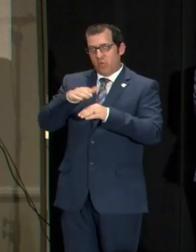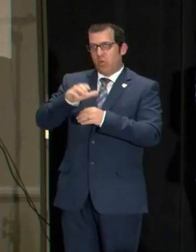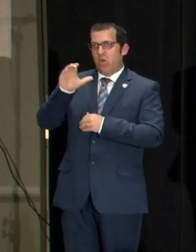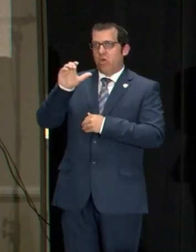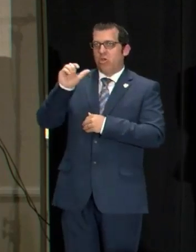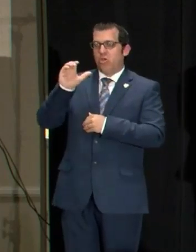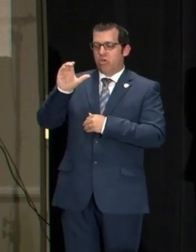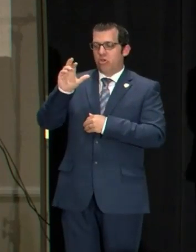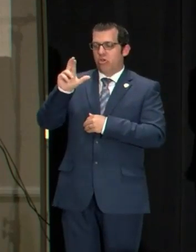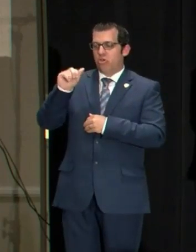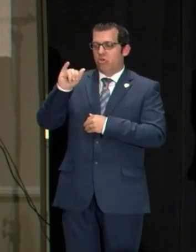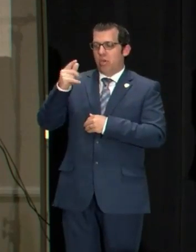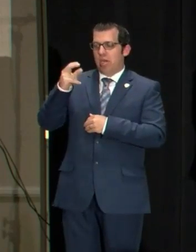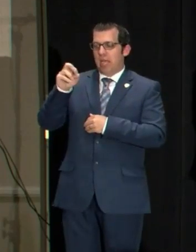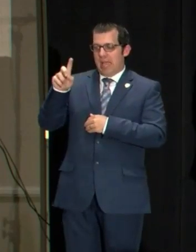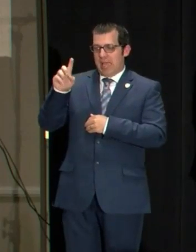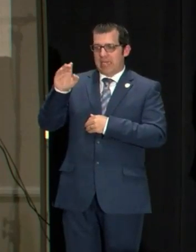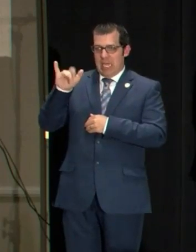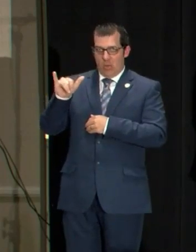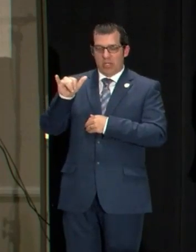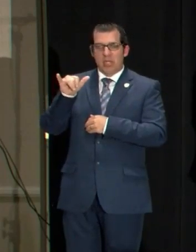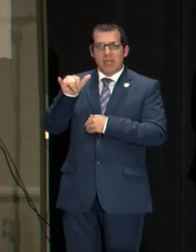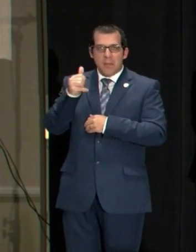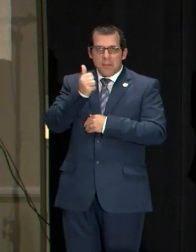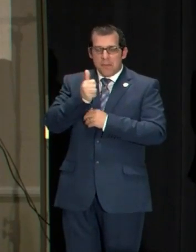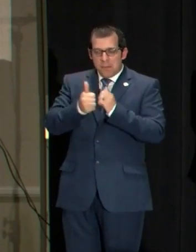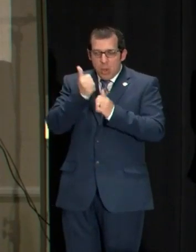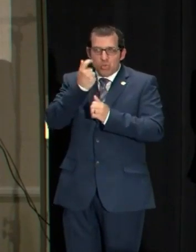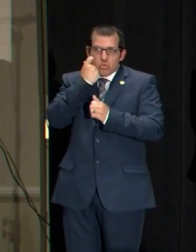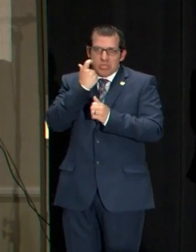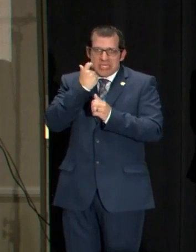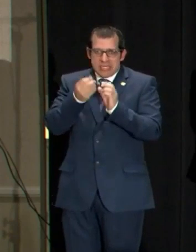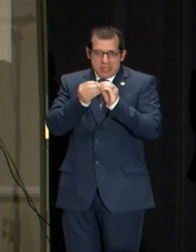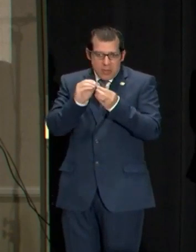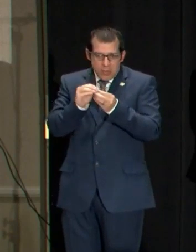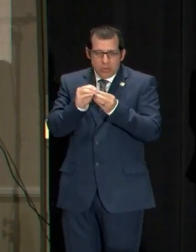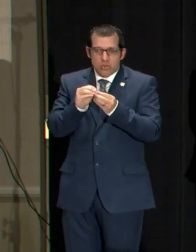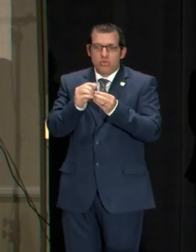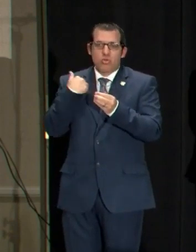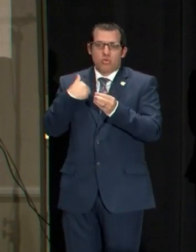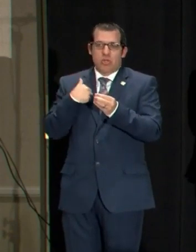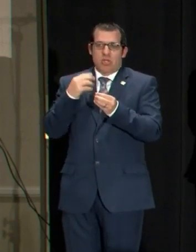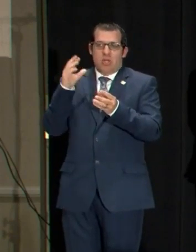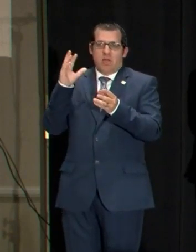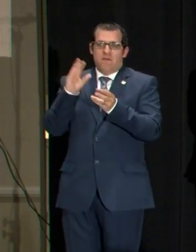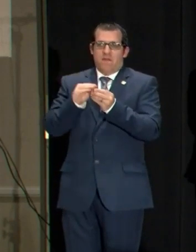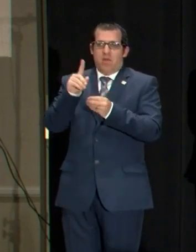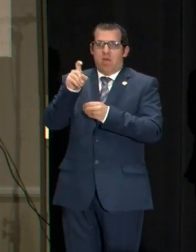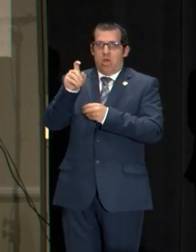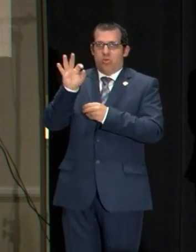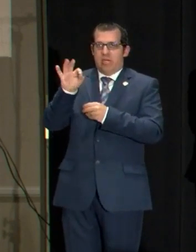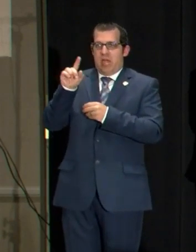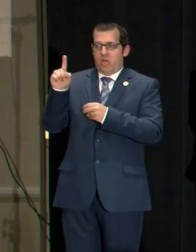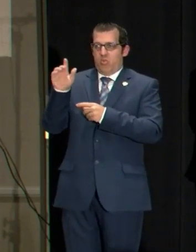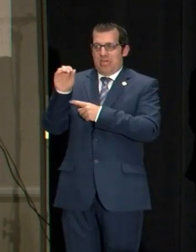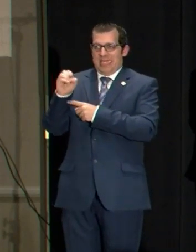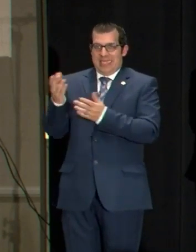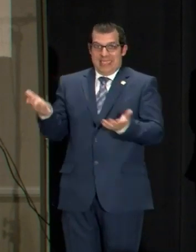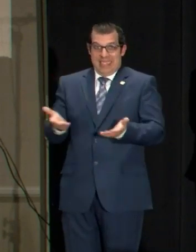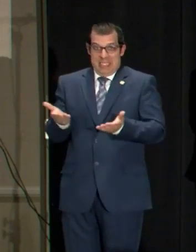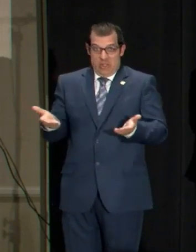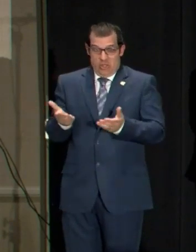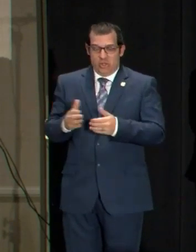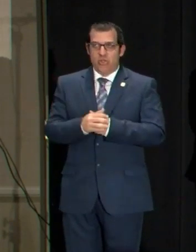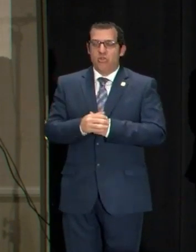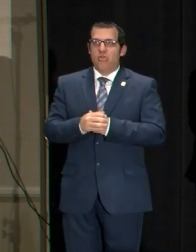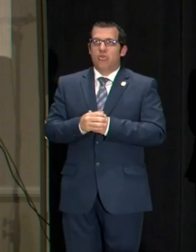County, according to the most recent numbers I have, we have 191 cases here. We've